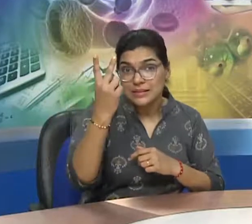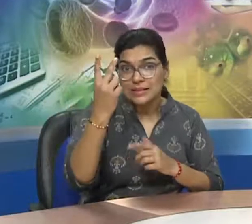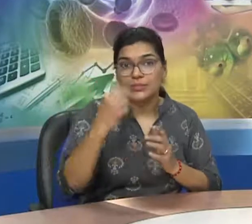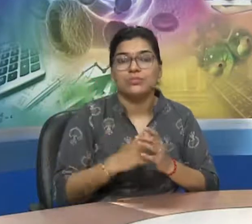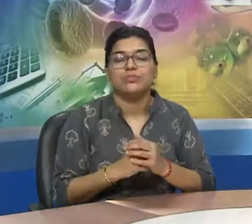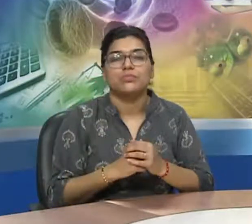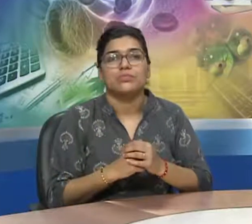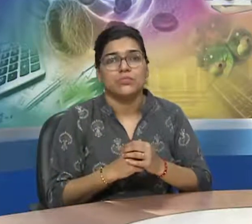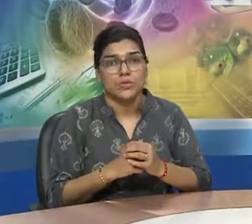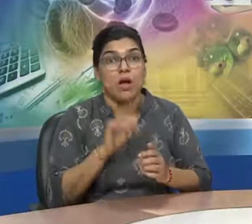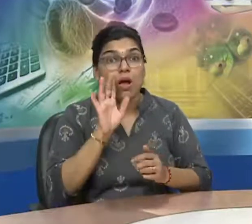The second phrase